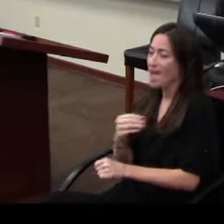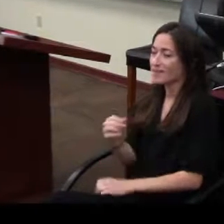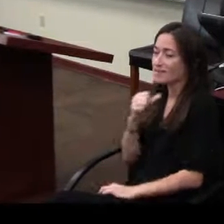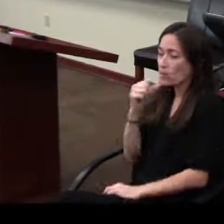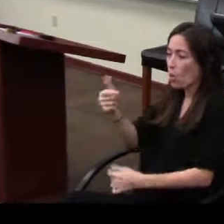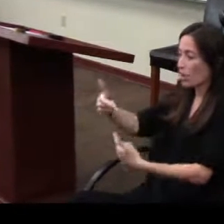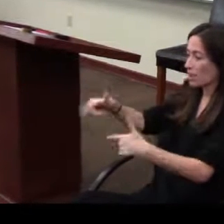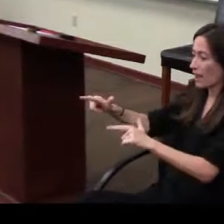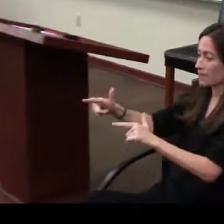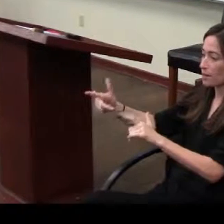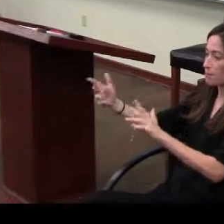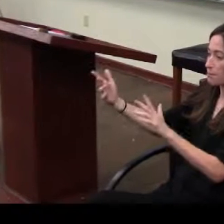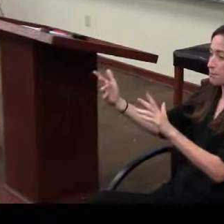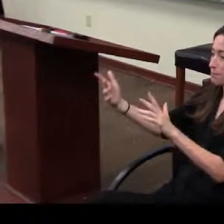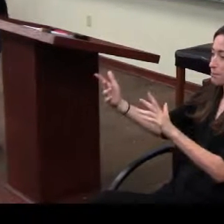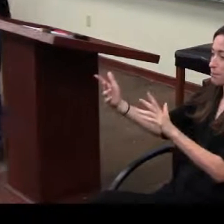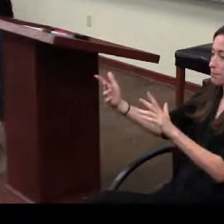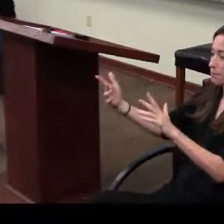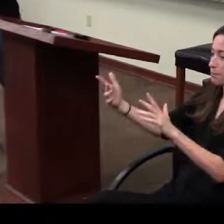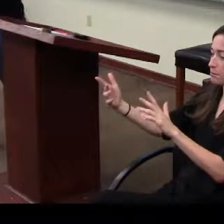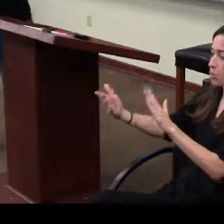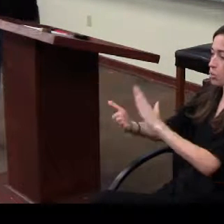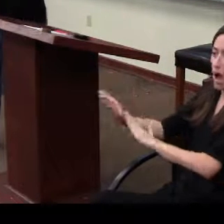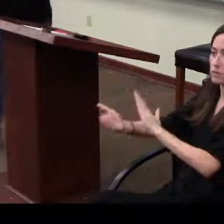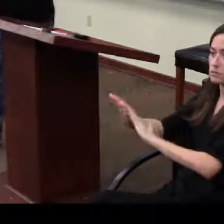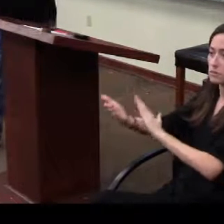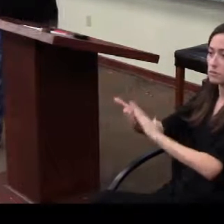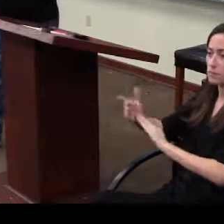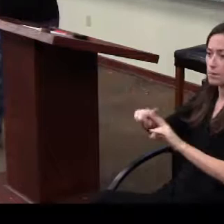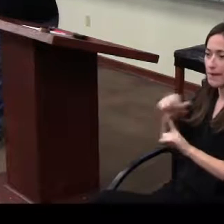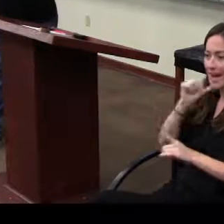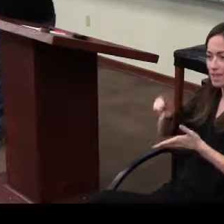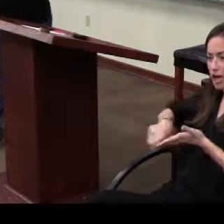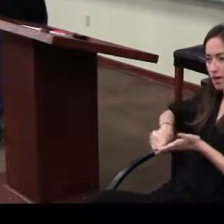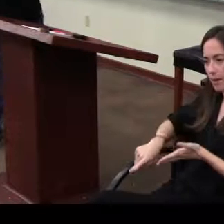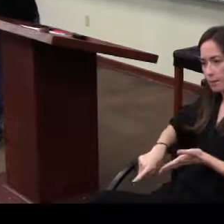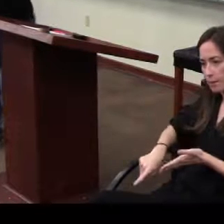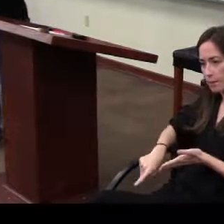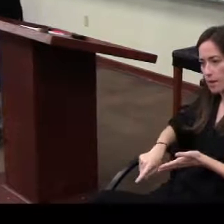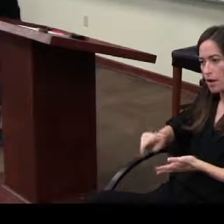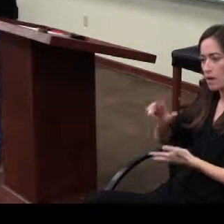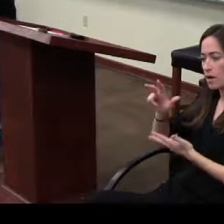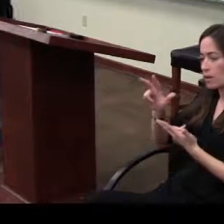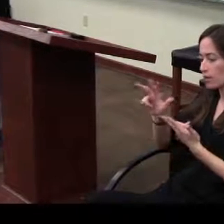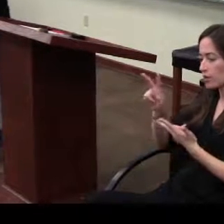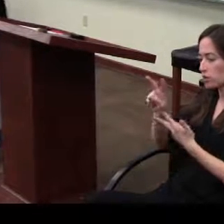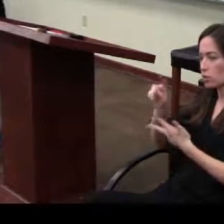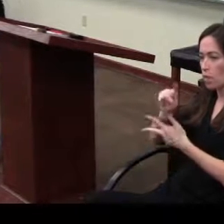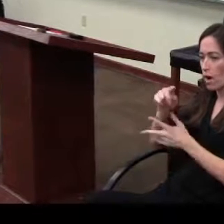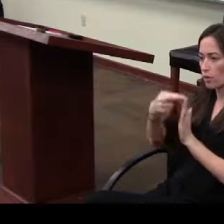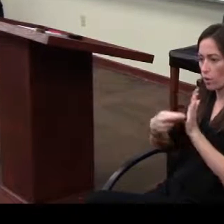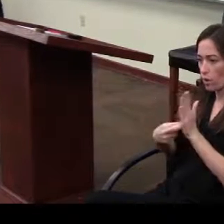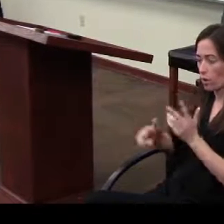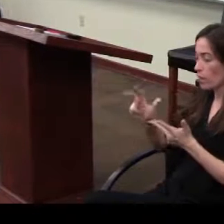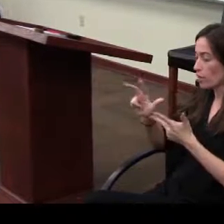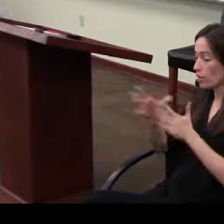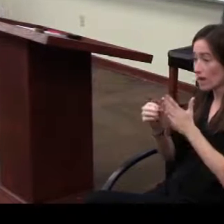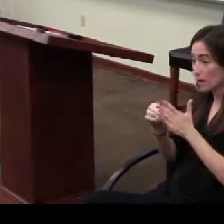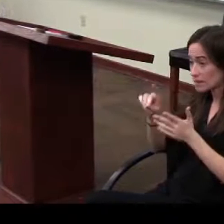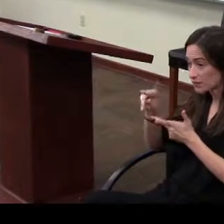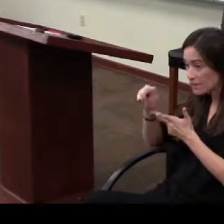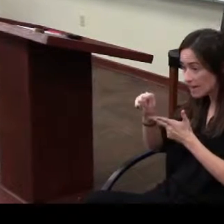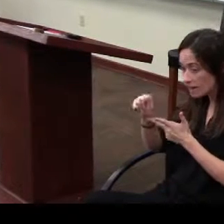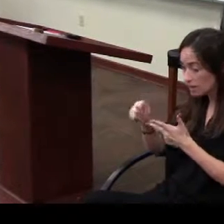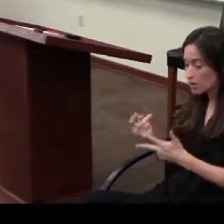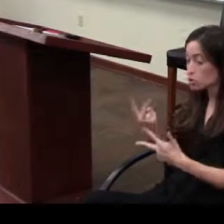Don't just let them run and not check them, okay? 3-2-1 rule. Three copies of the data, two kinds of media, one of them